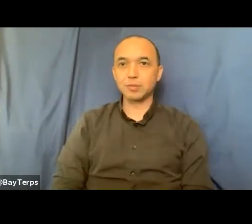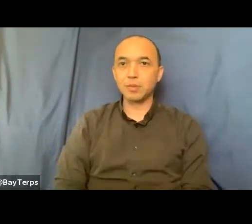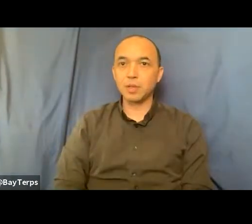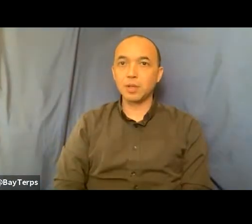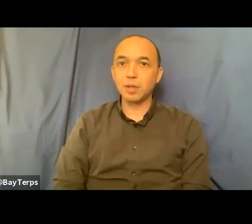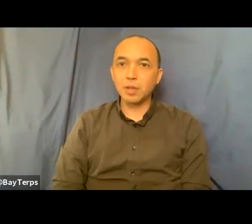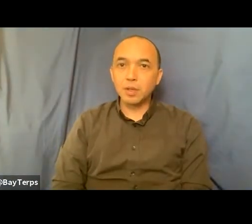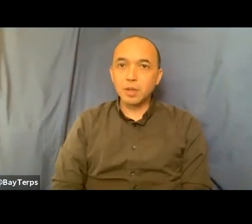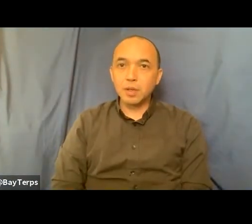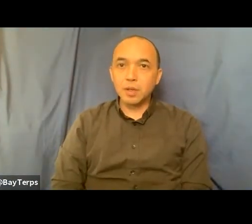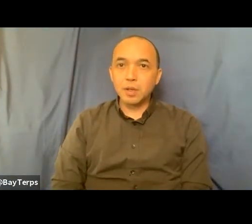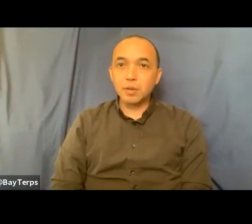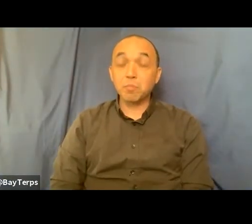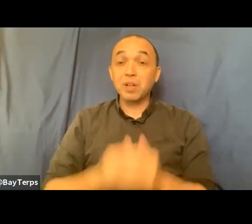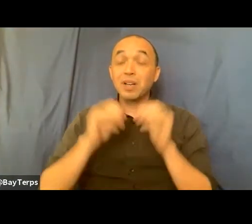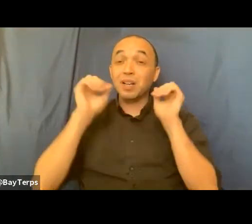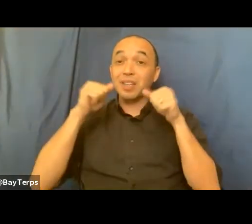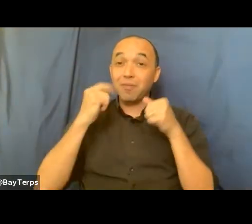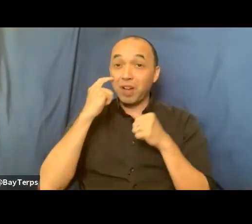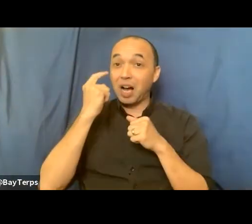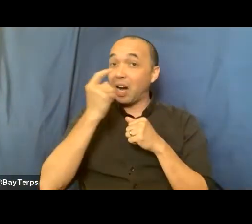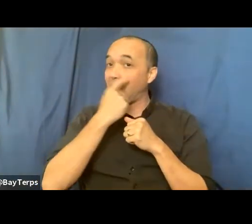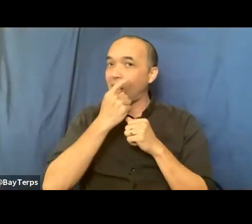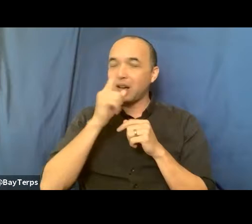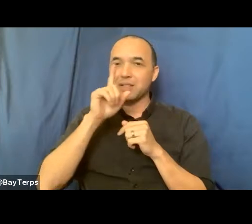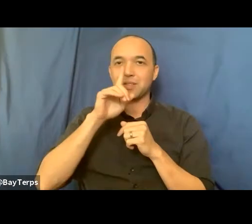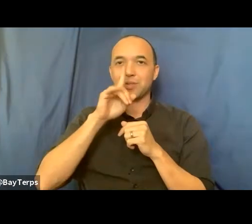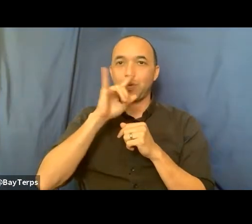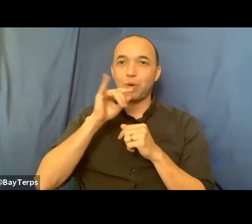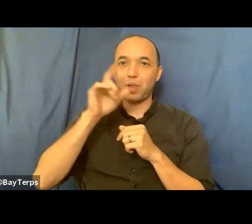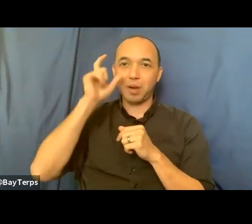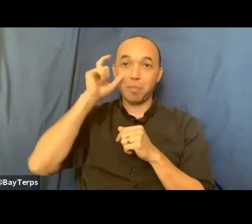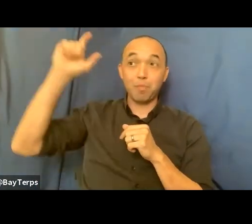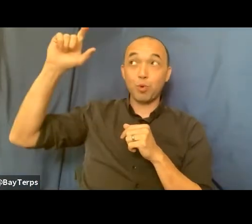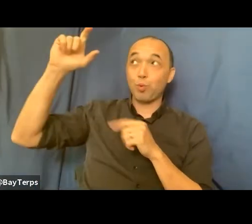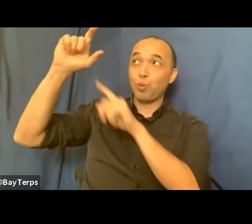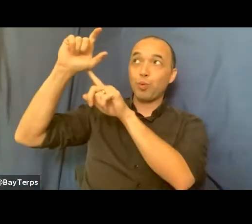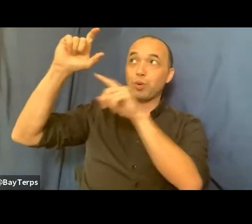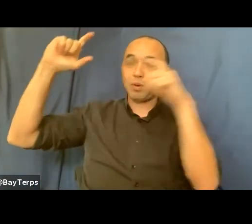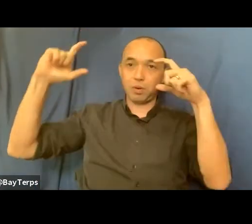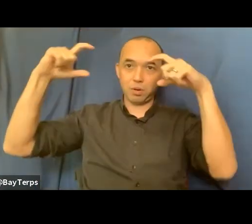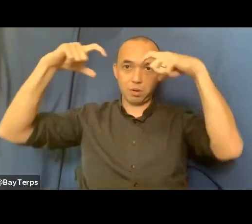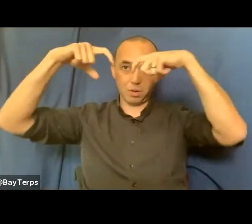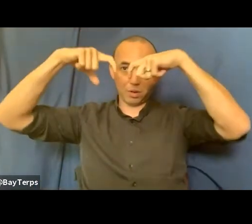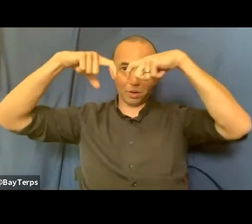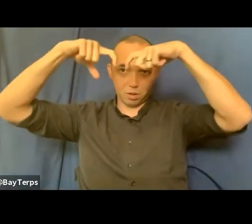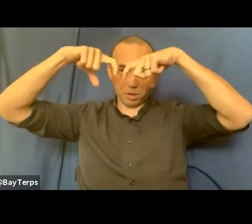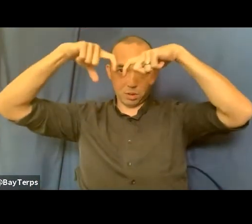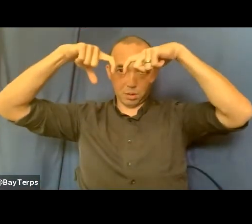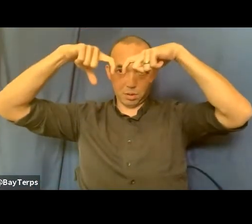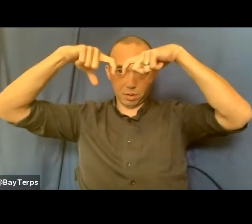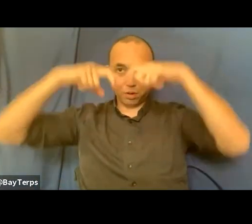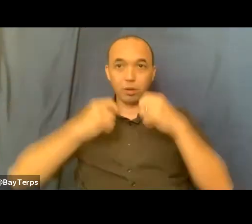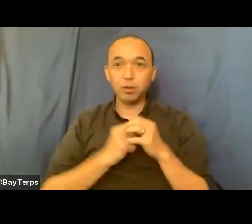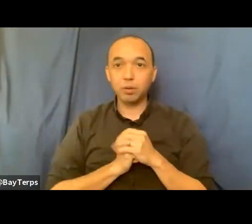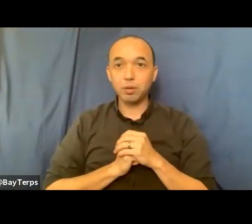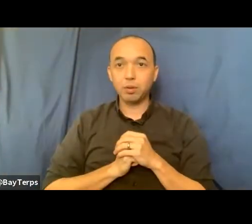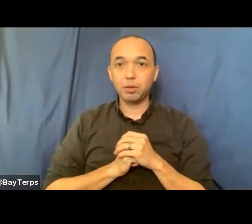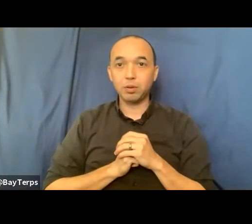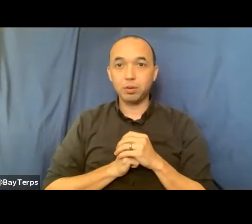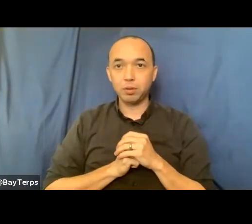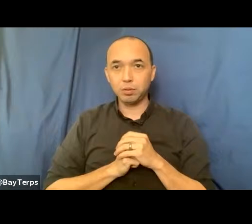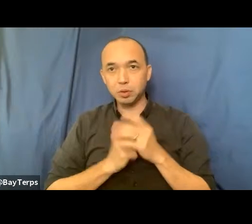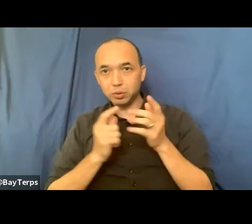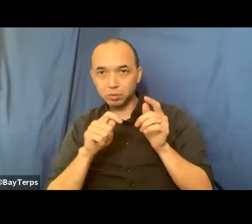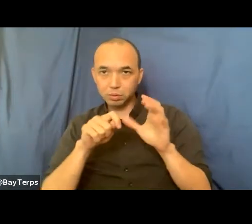big moon shaped eyes. Those are fun. They have a lot of expression. So you draw